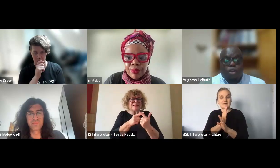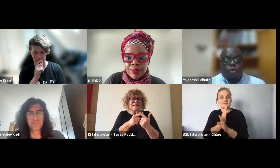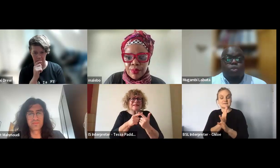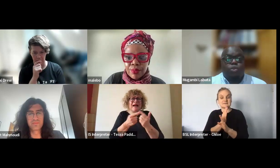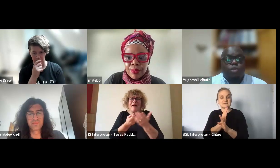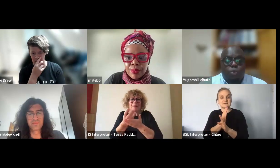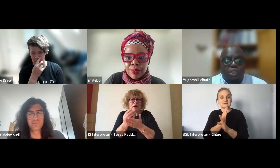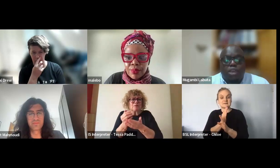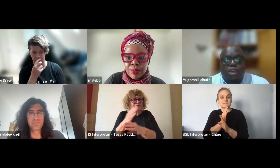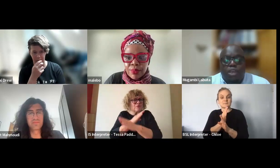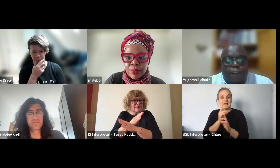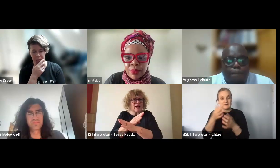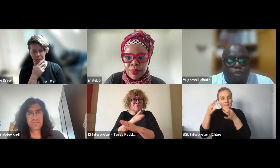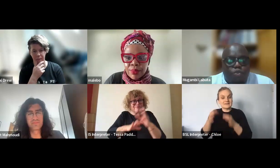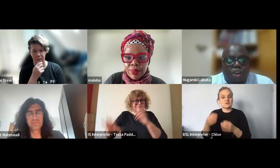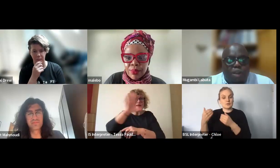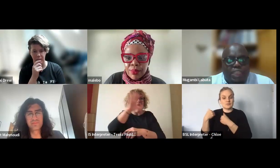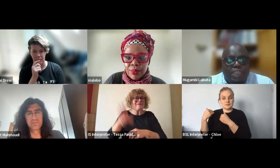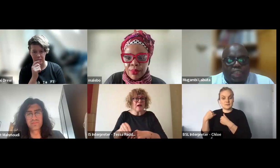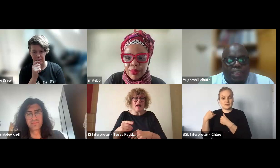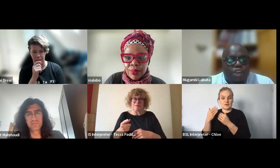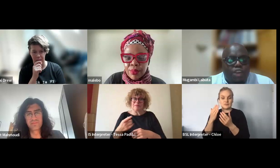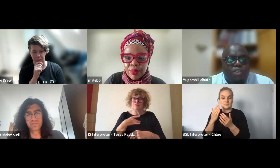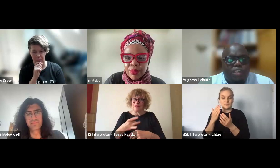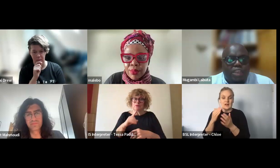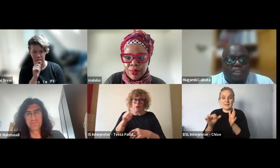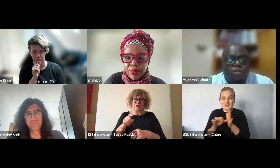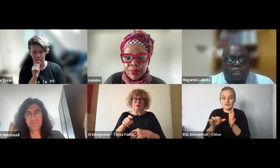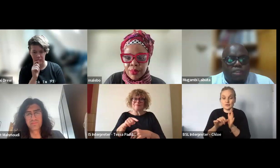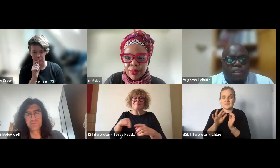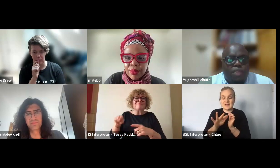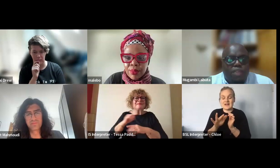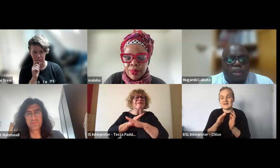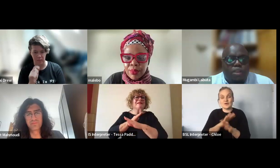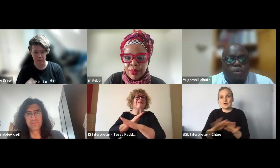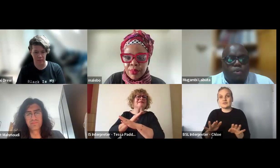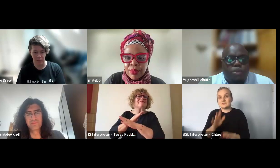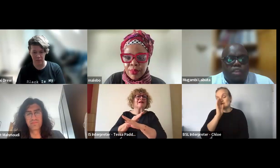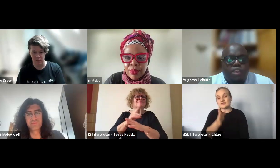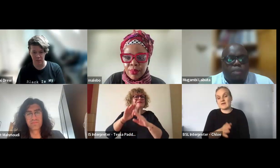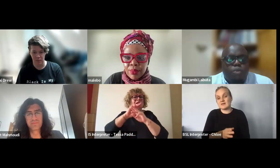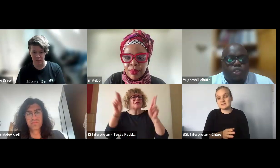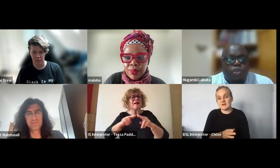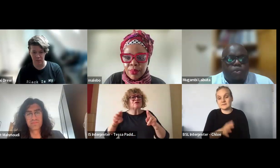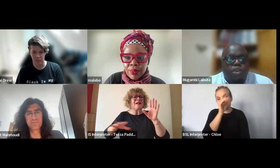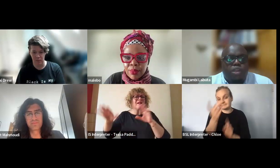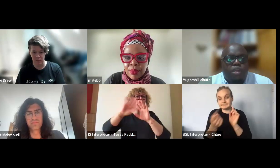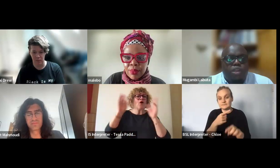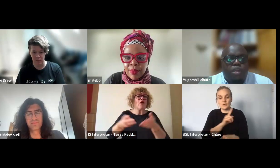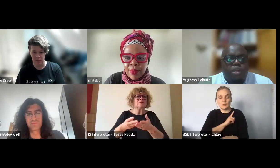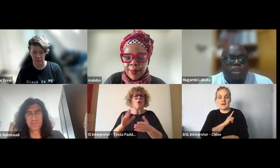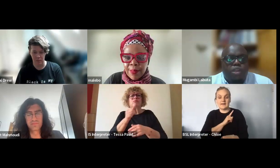political connotation to it. So really what I'm saying, there's really no straight answer to this. They are the Ugandan courts, there's the Data